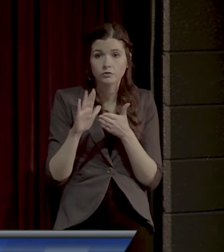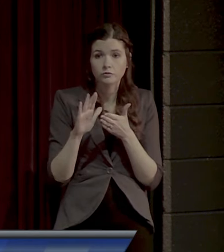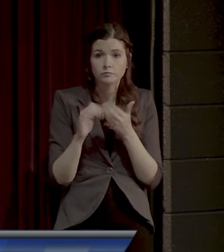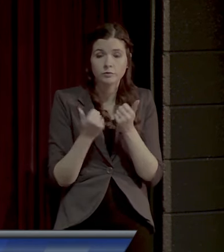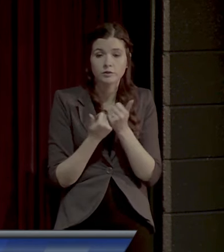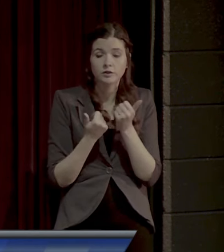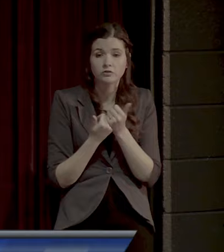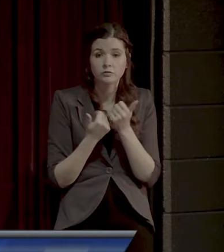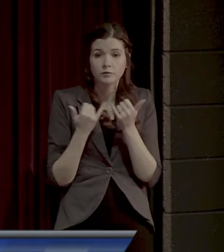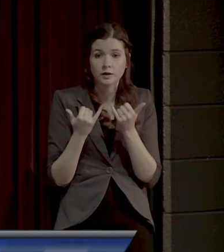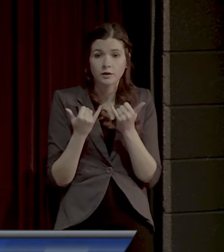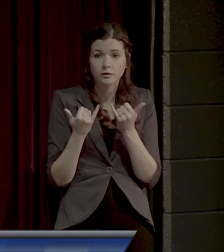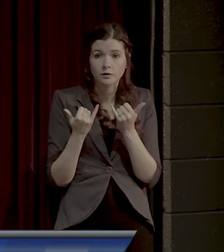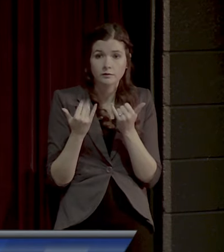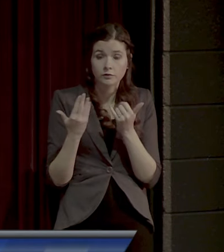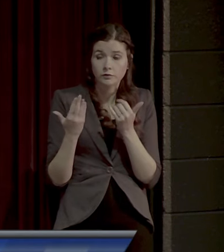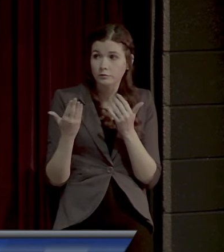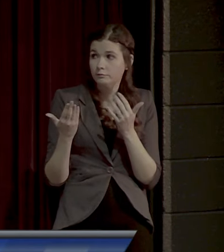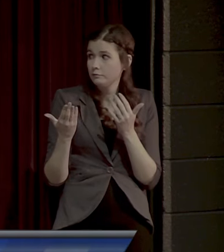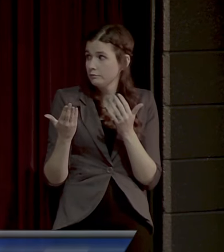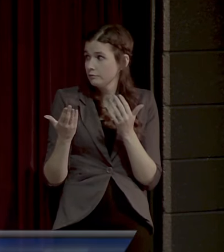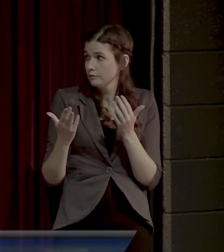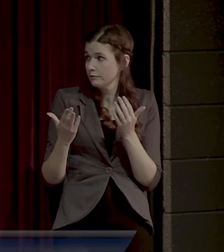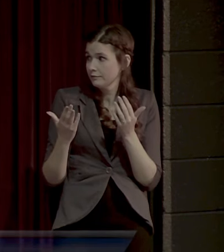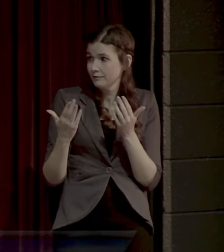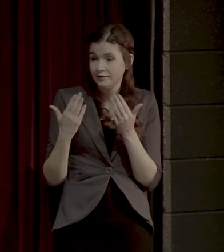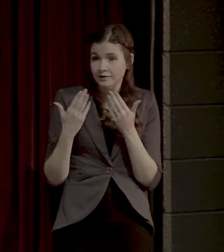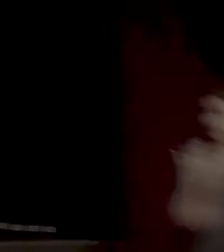present a greeting from the foundation.